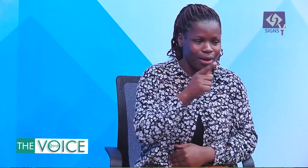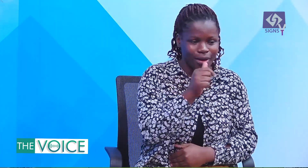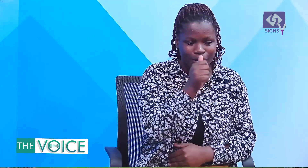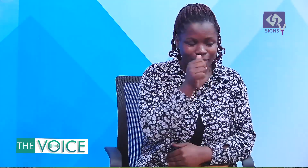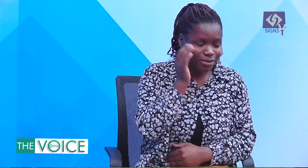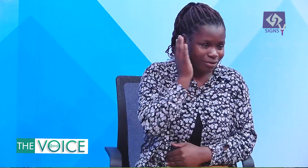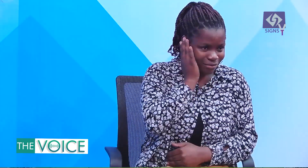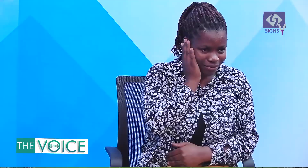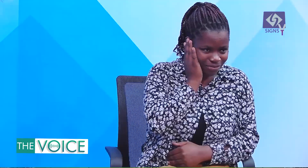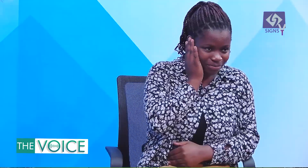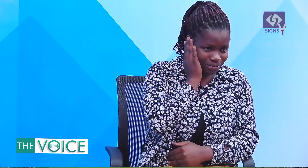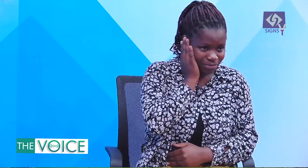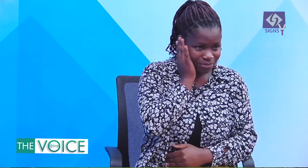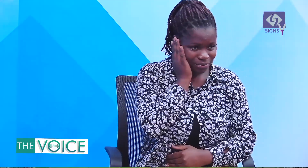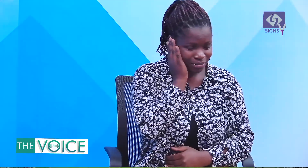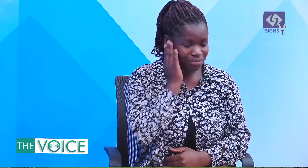the sign name Belinda,